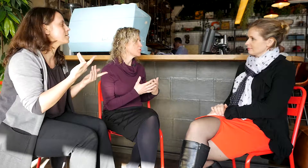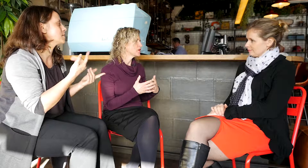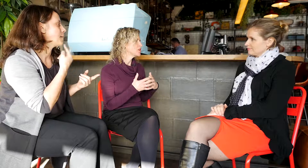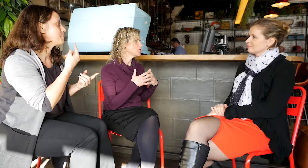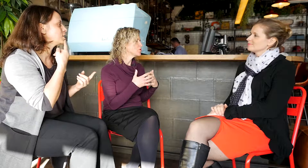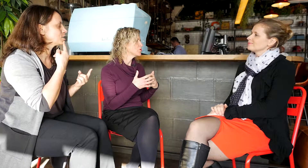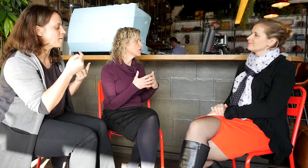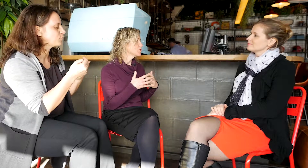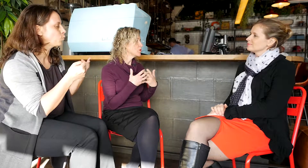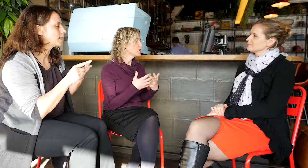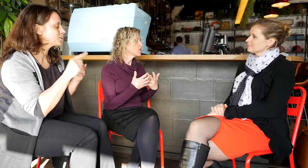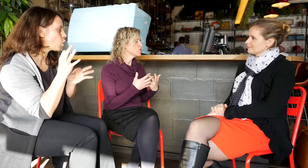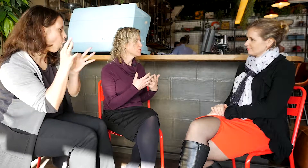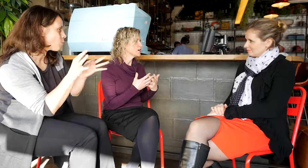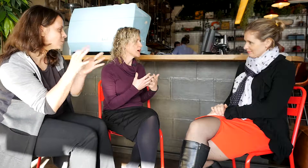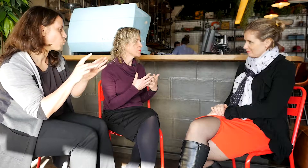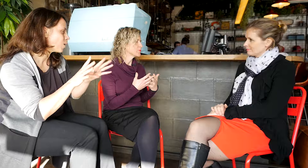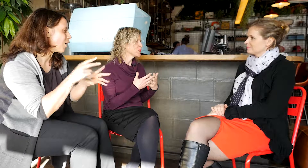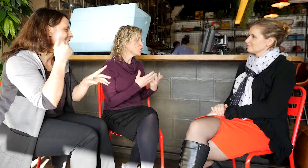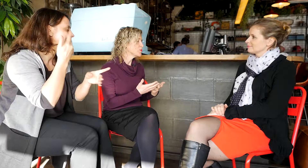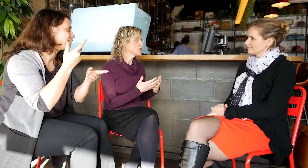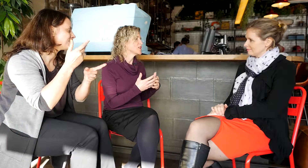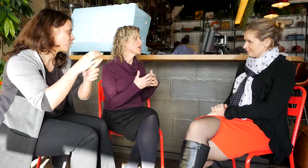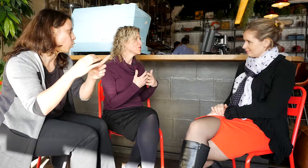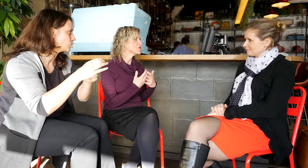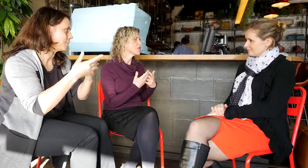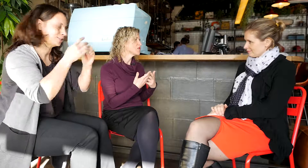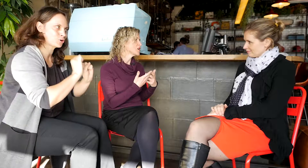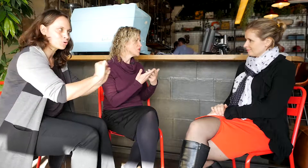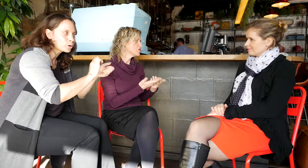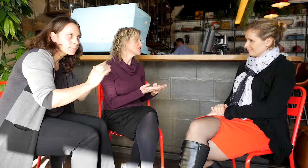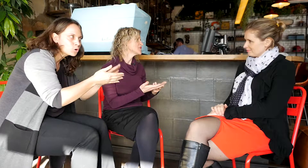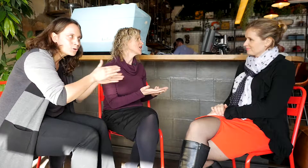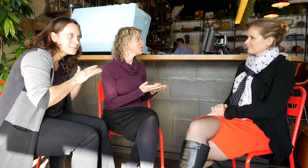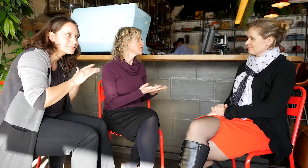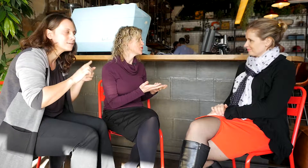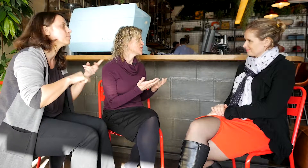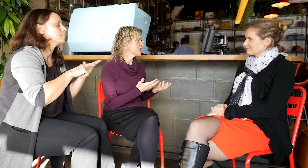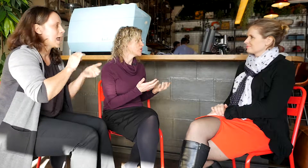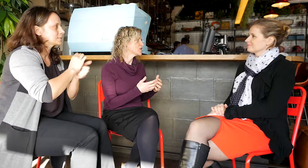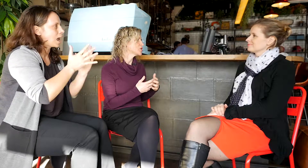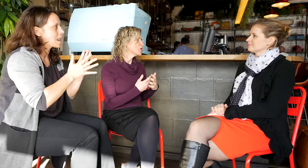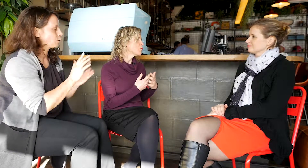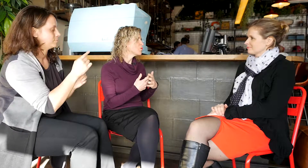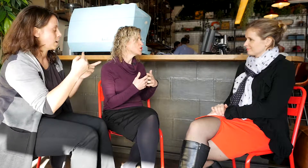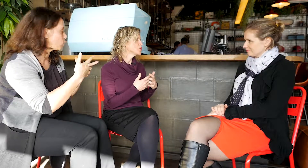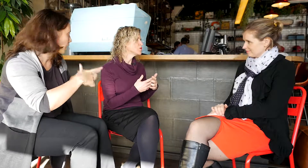but in your, being your community and also New Zealand Sign being your first language, what would you